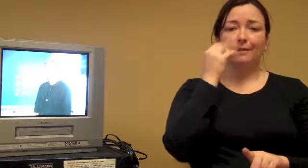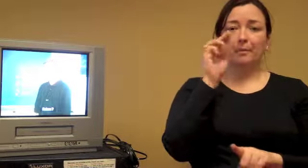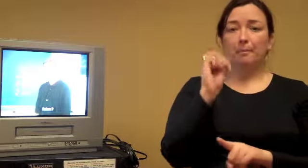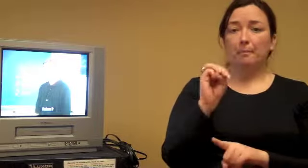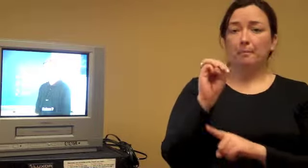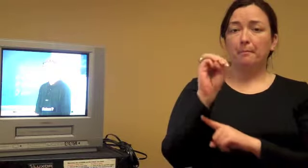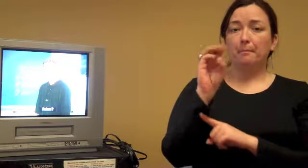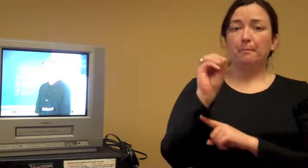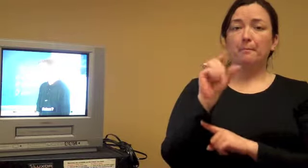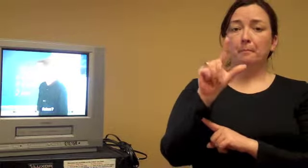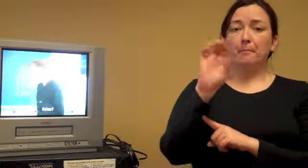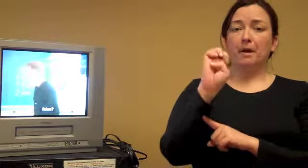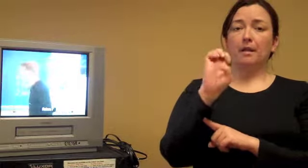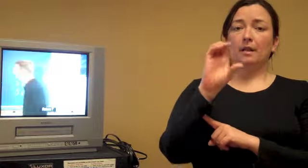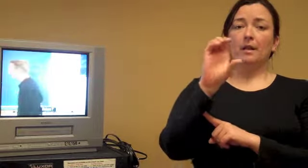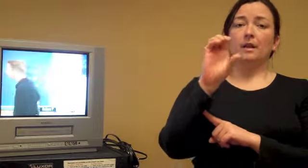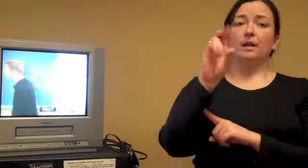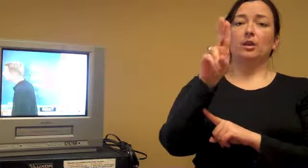Adam?